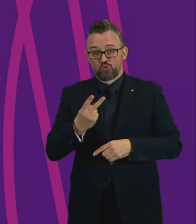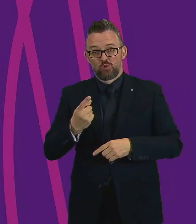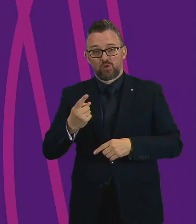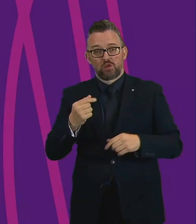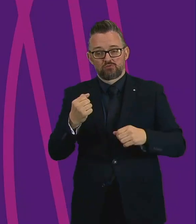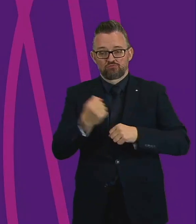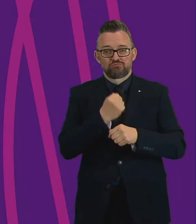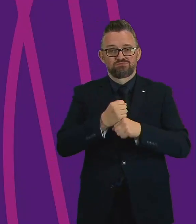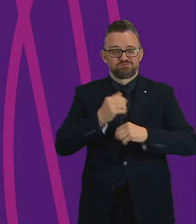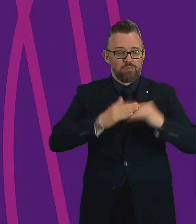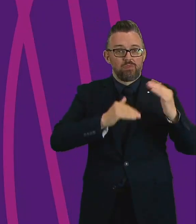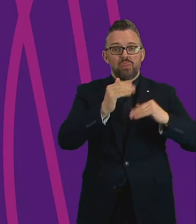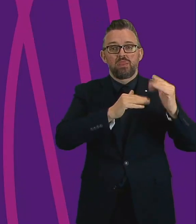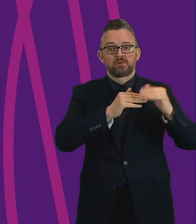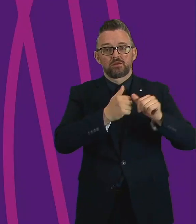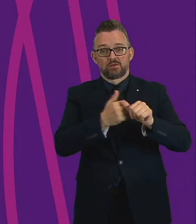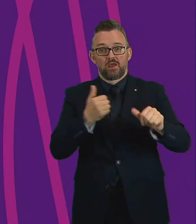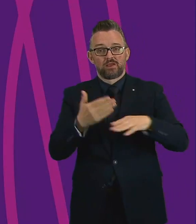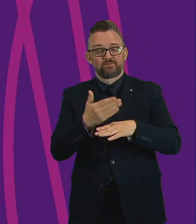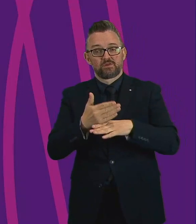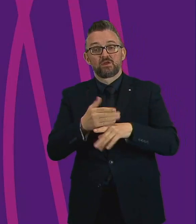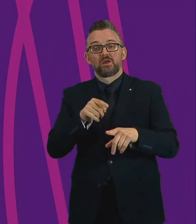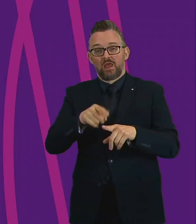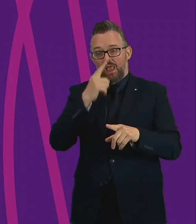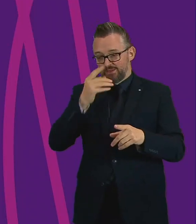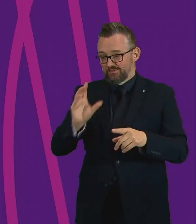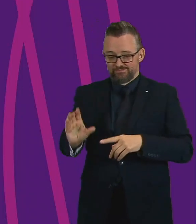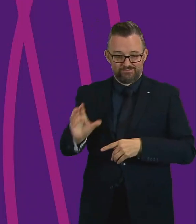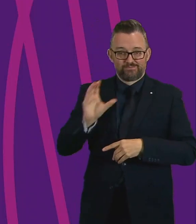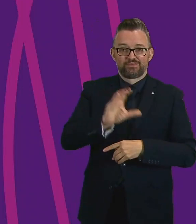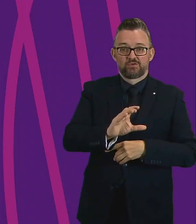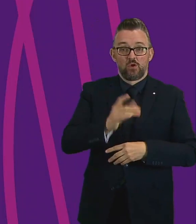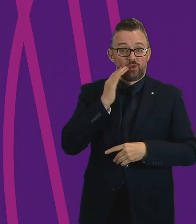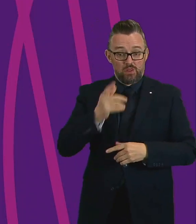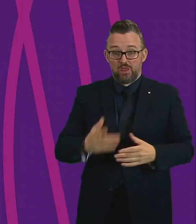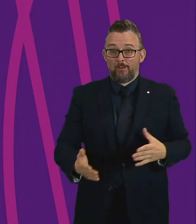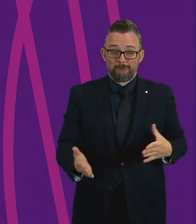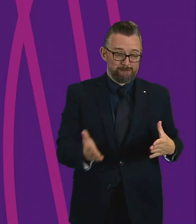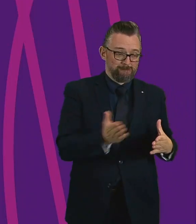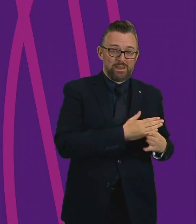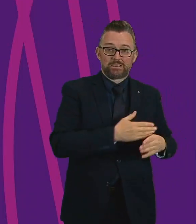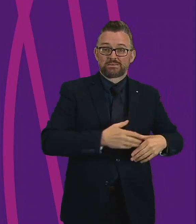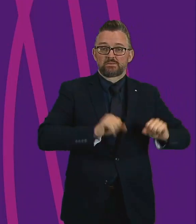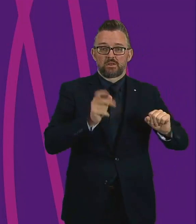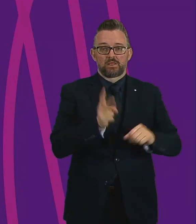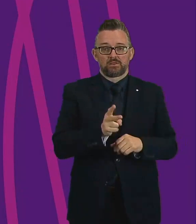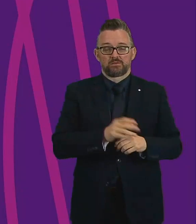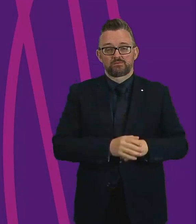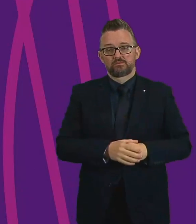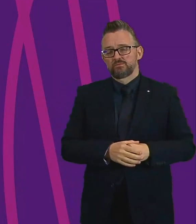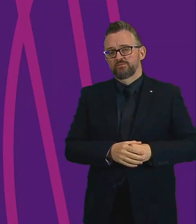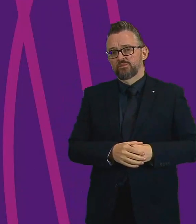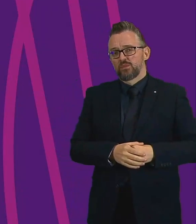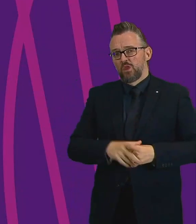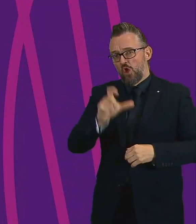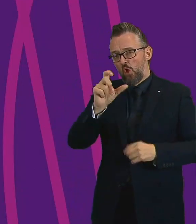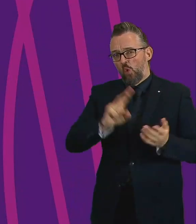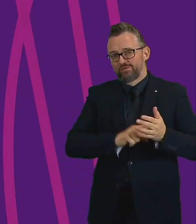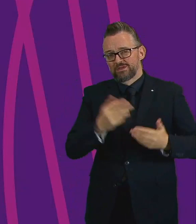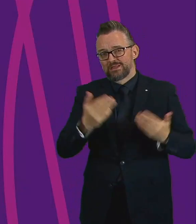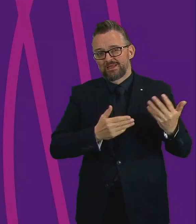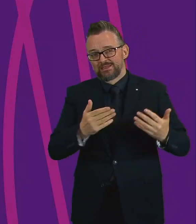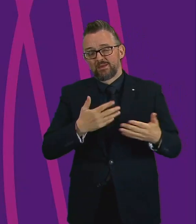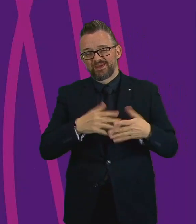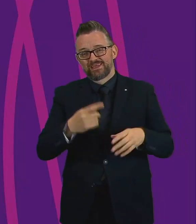construction activity to give additional support to the sector when restart gets underway. COVID-19 has emphasised